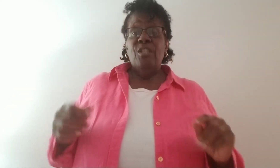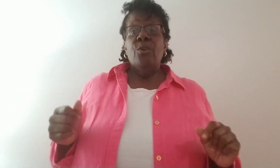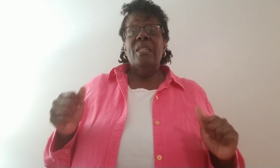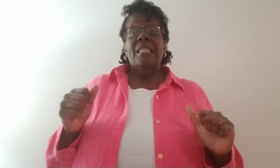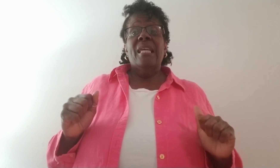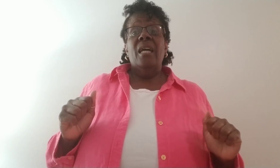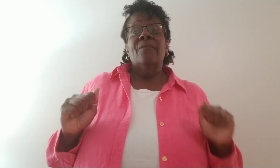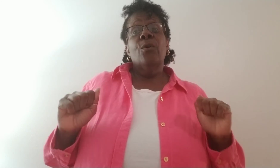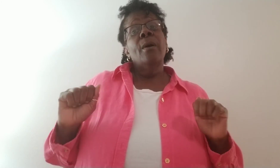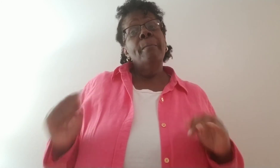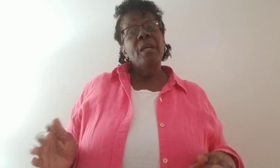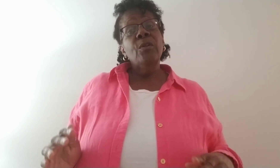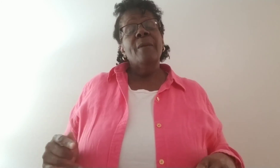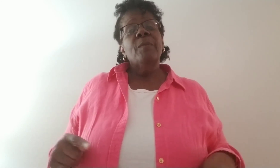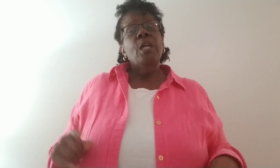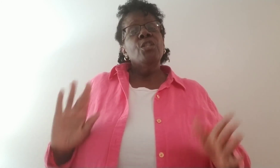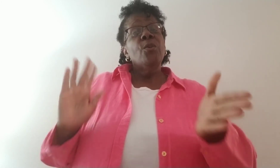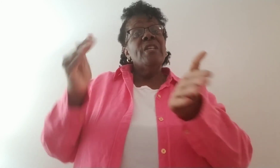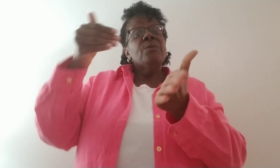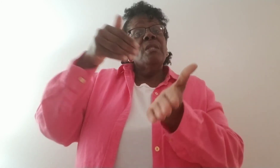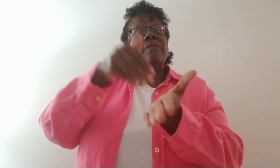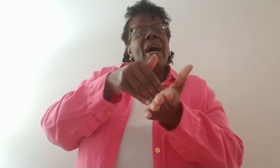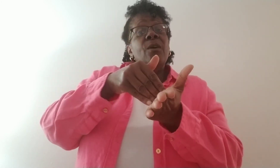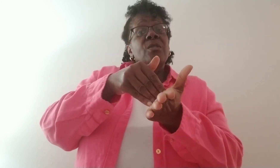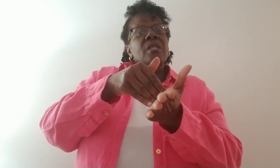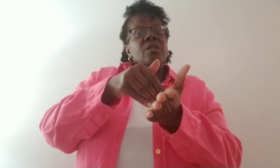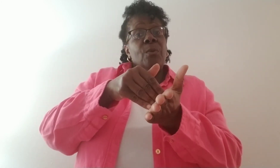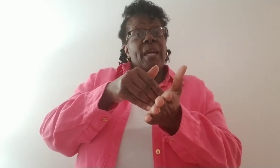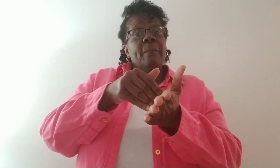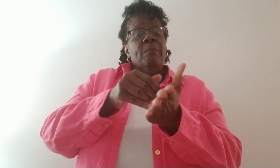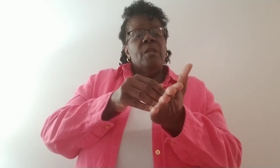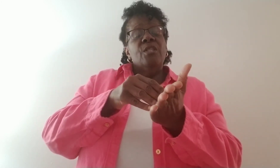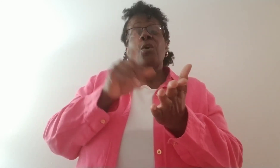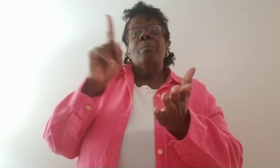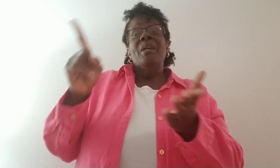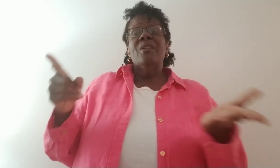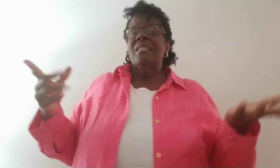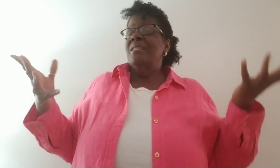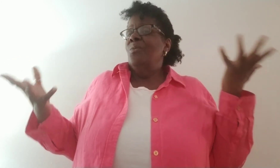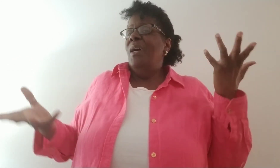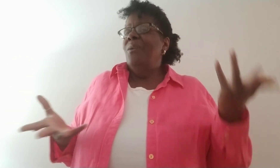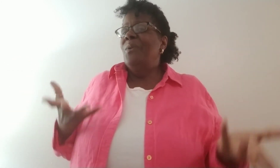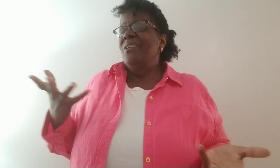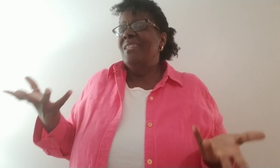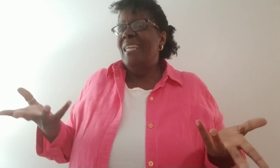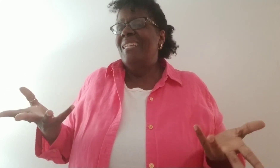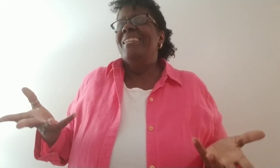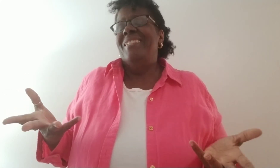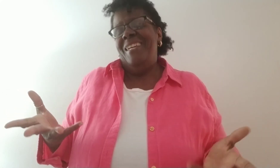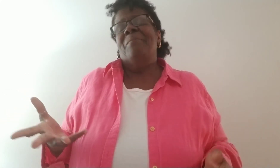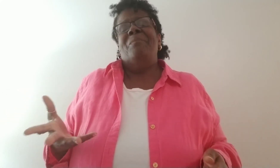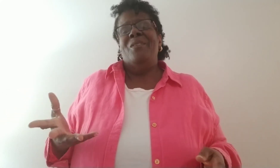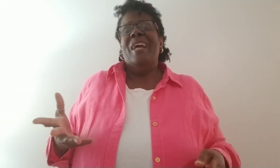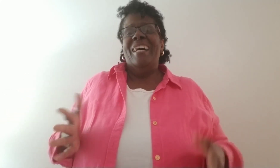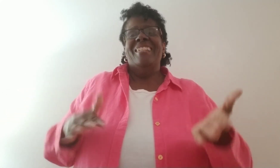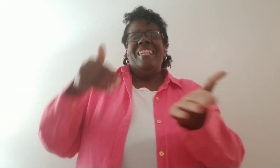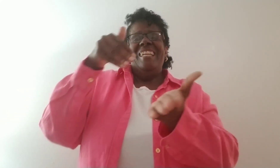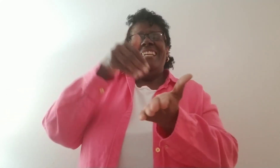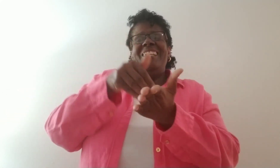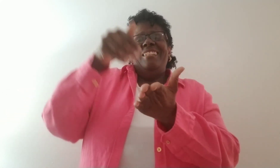you the sign for million. So this was thousands, right? So millions is what? What do you think? Yep, you got it.